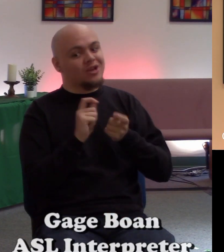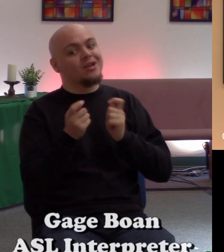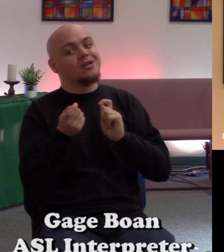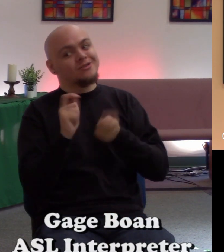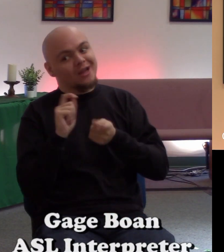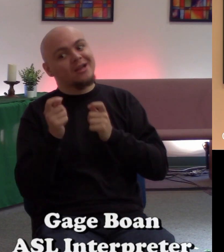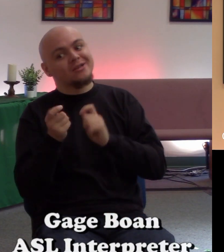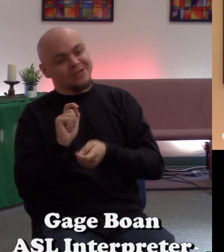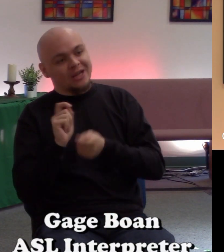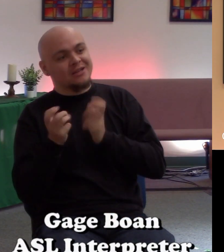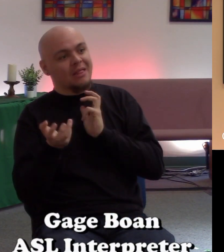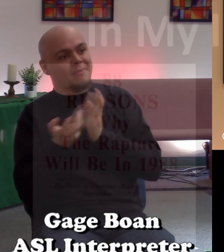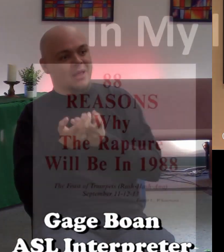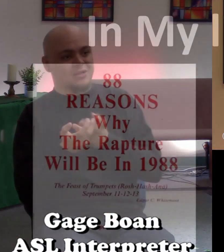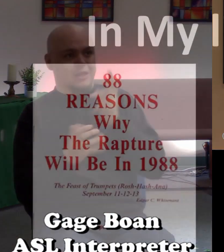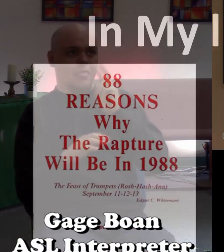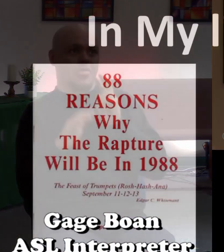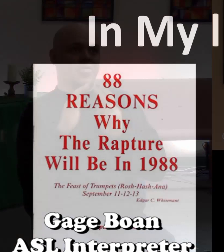it.